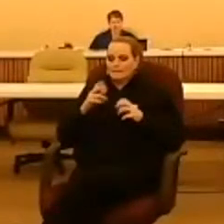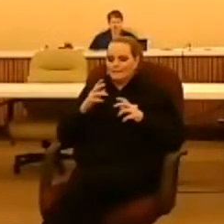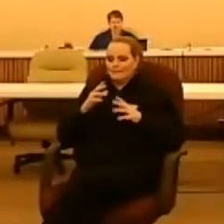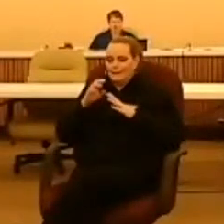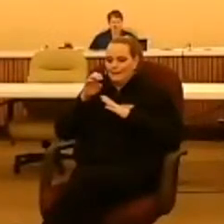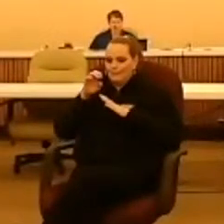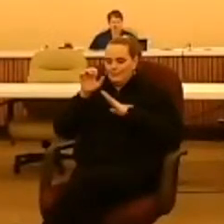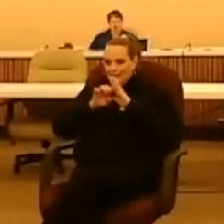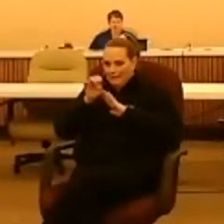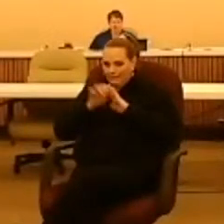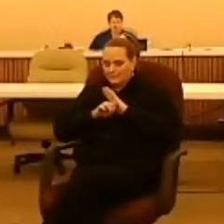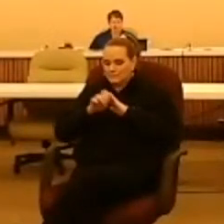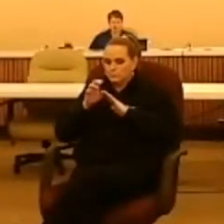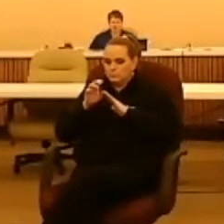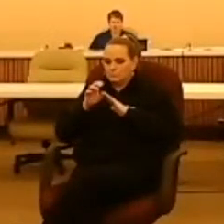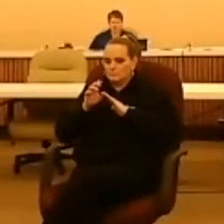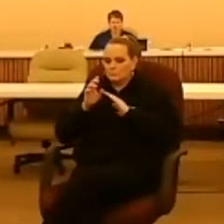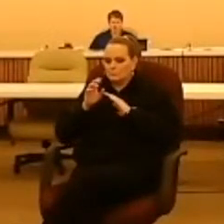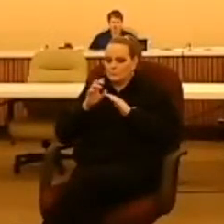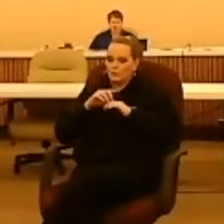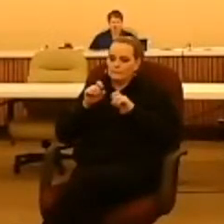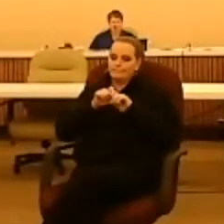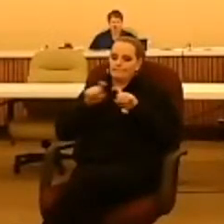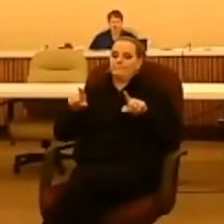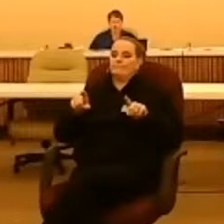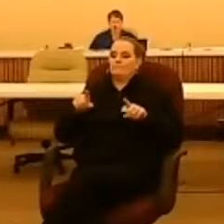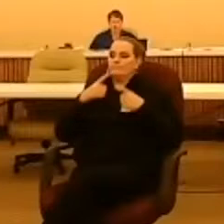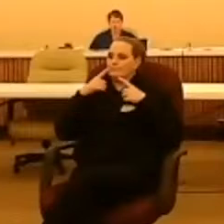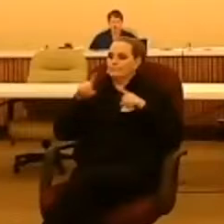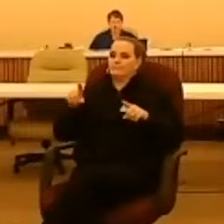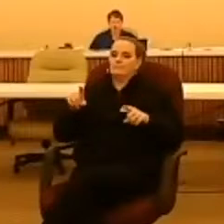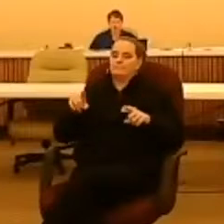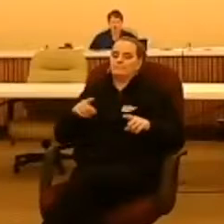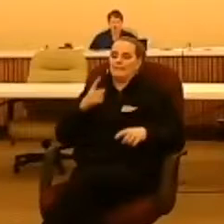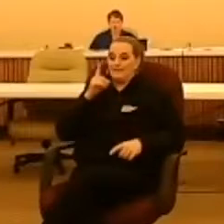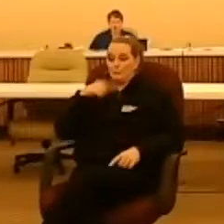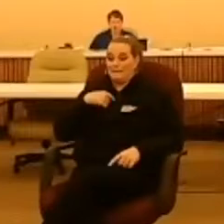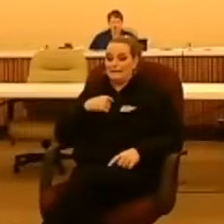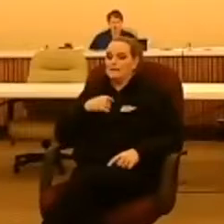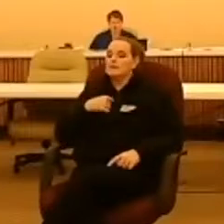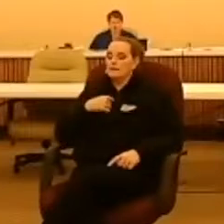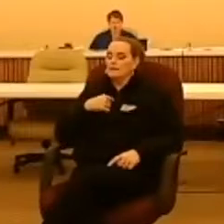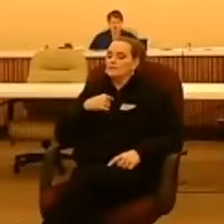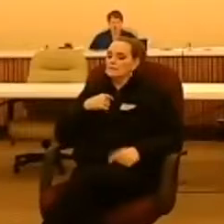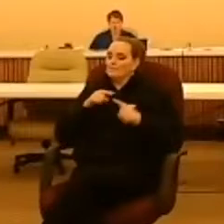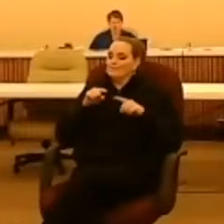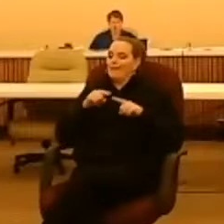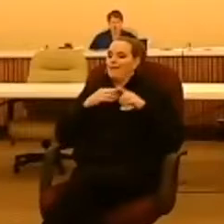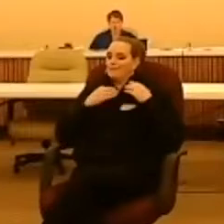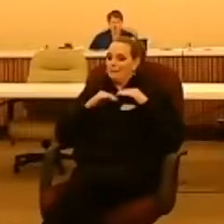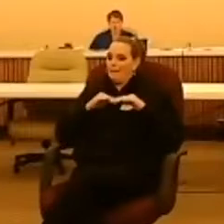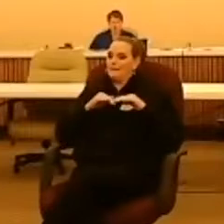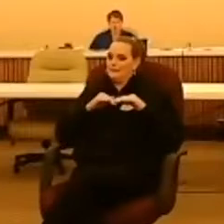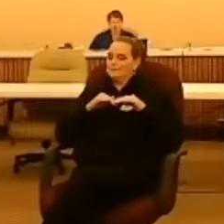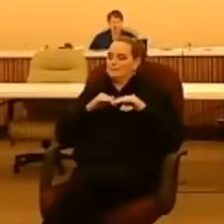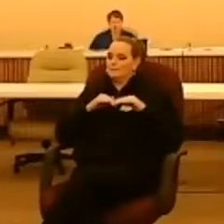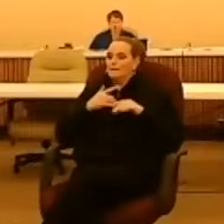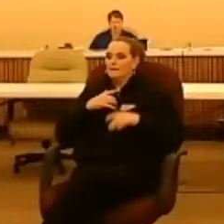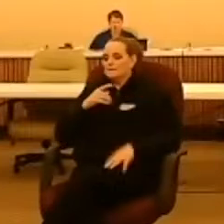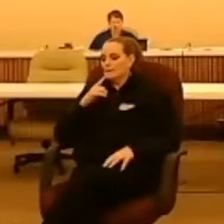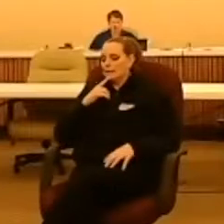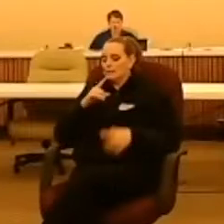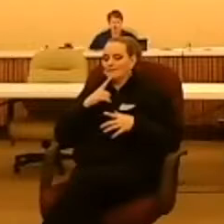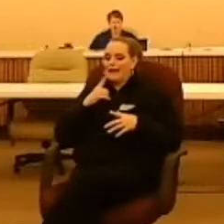board could make to the public, or, you know, and to me, that is much more limited. In other words, I'm going to go into